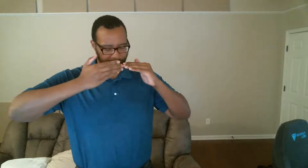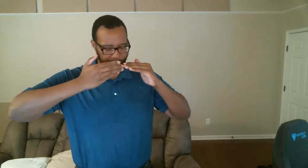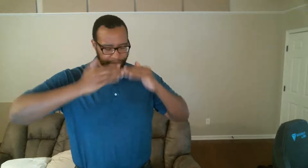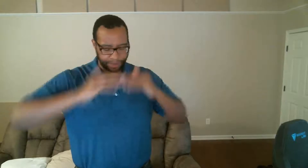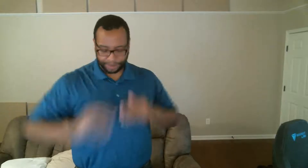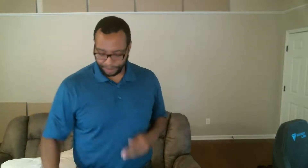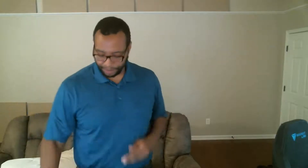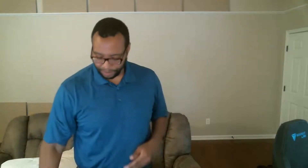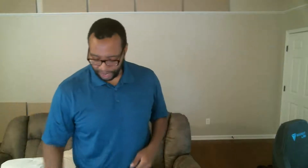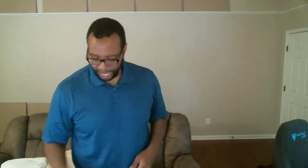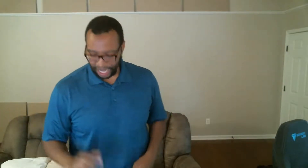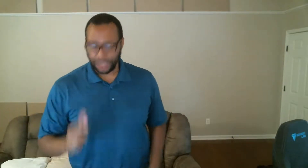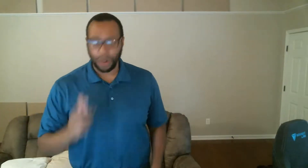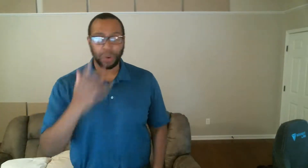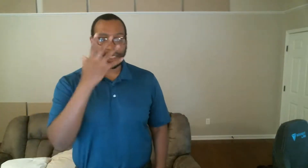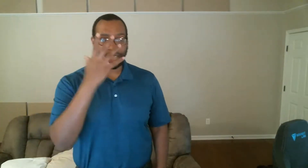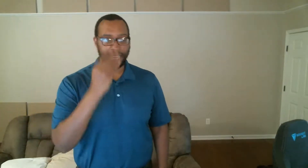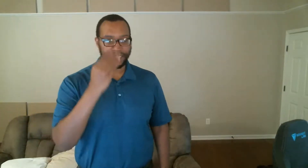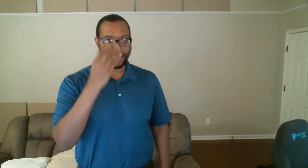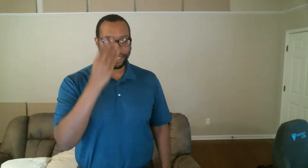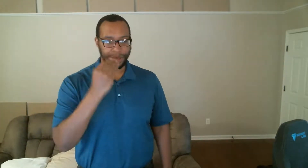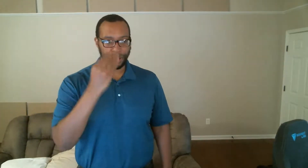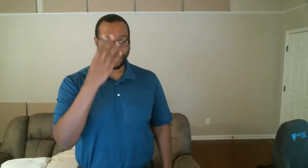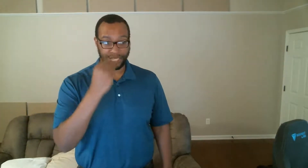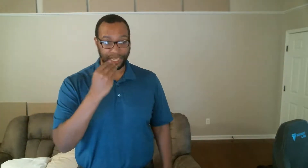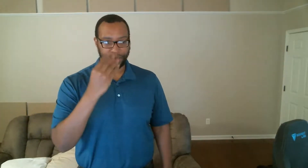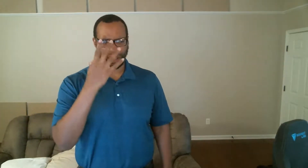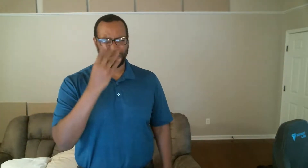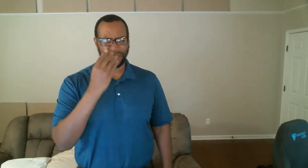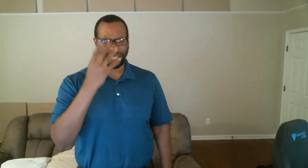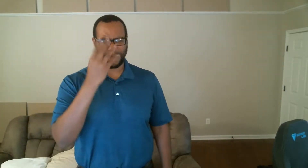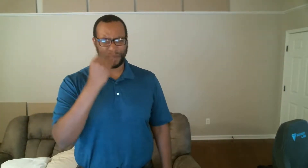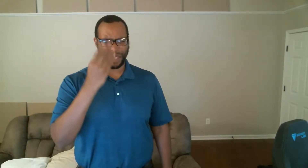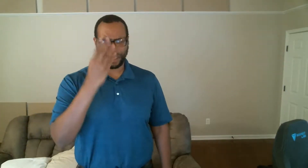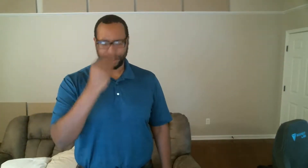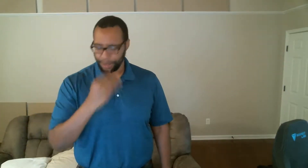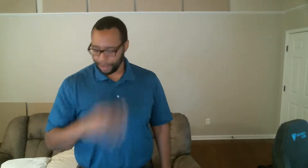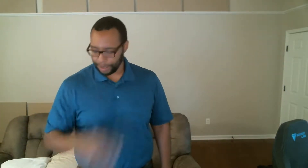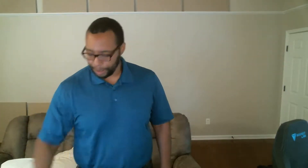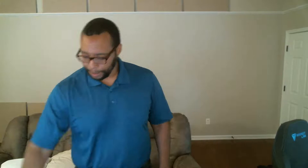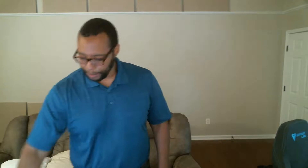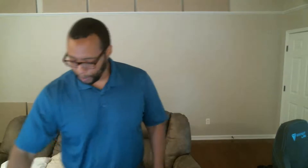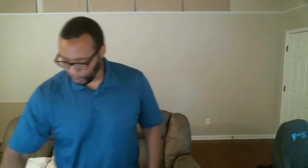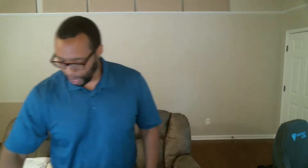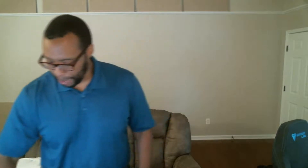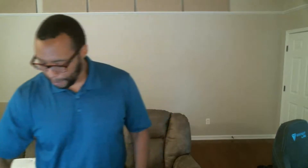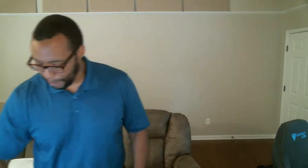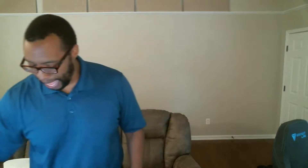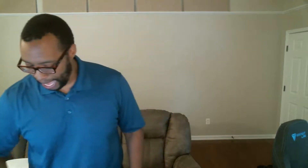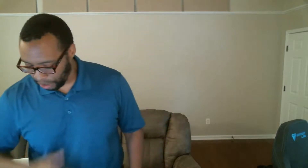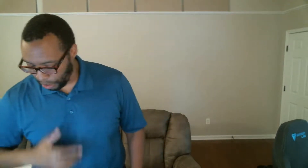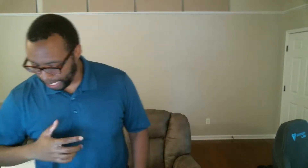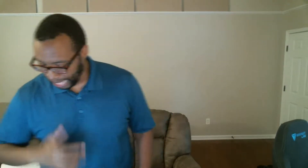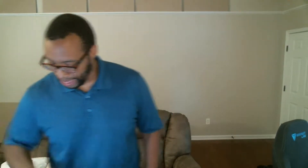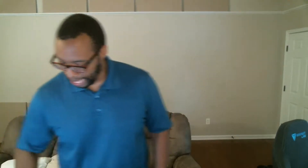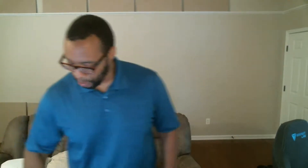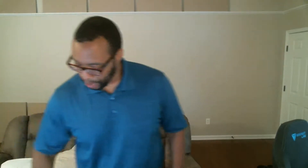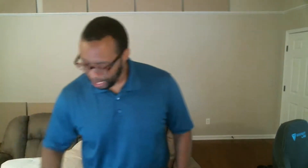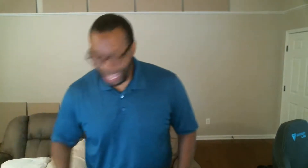sleepy. Okay. An older sign is sleepy or sleep. So I'm sleepy. All right. Mad, you already got that one.